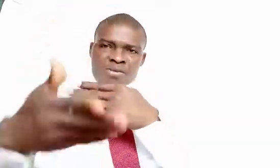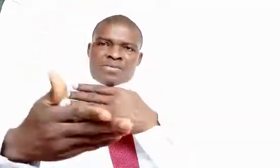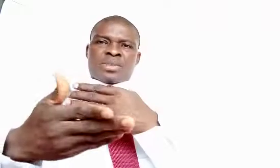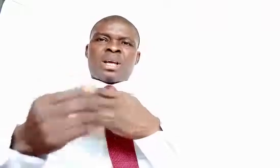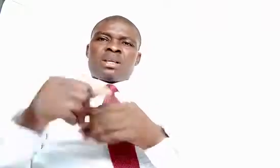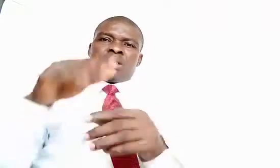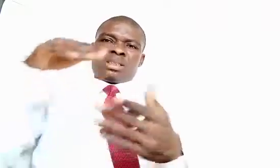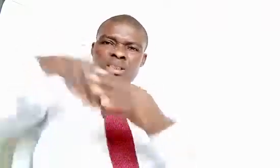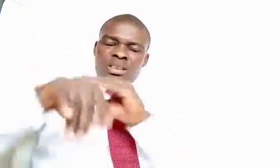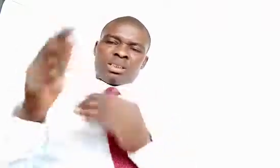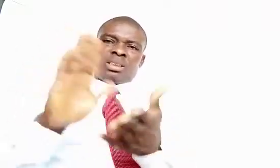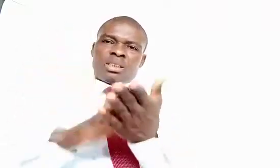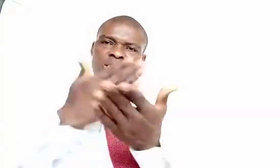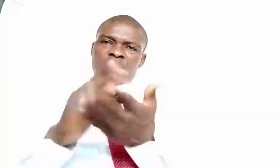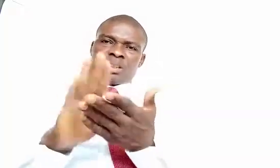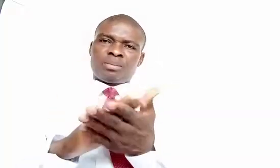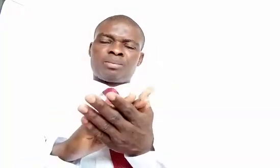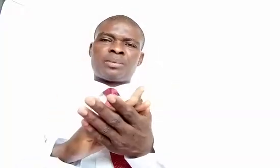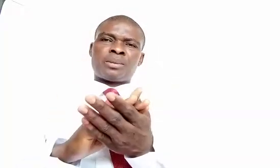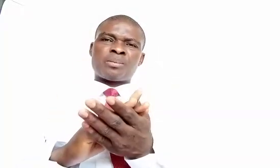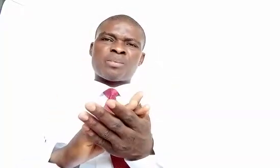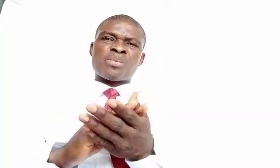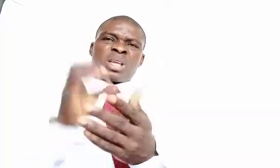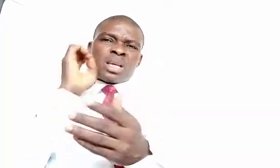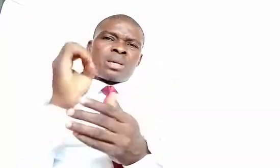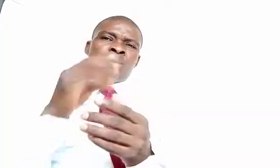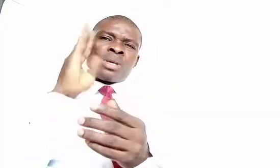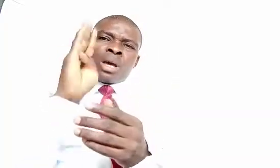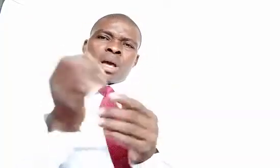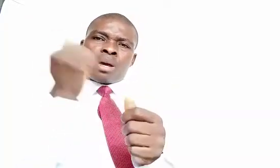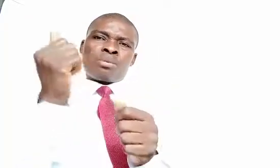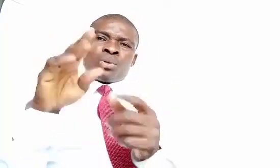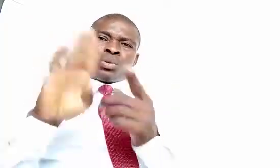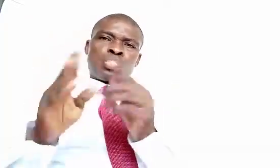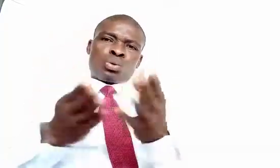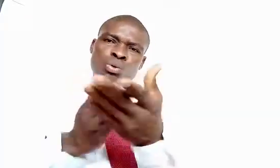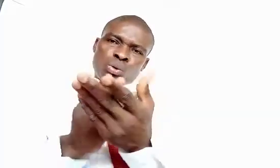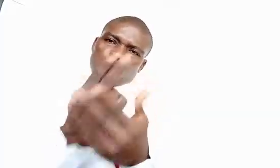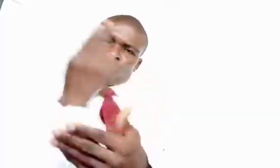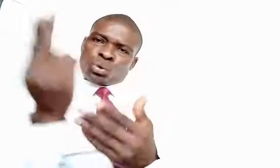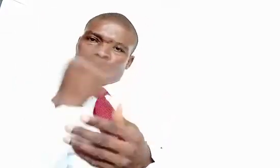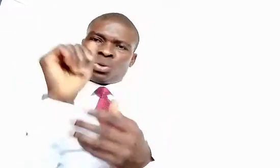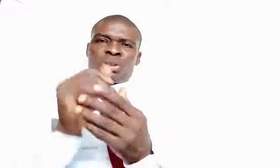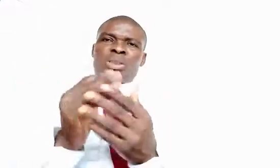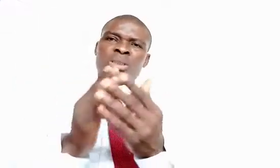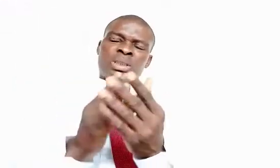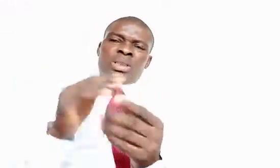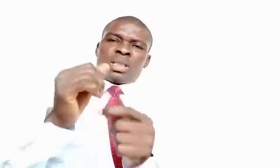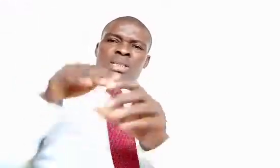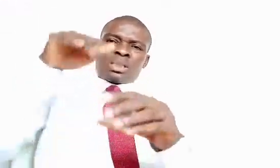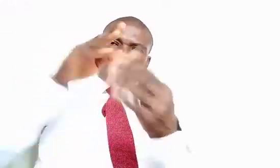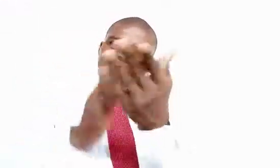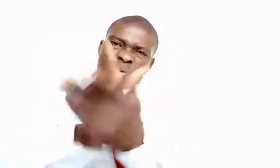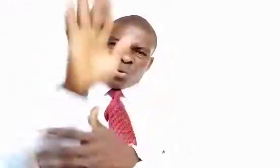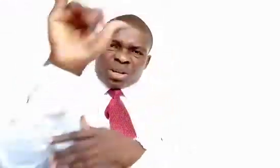kitchen. To be able to use adverb of manner correctly in your self-generated sentences, you must take